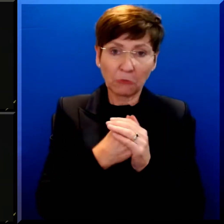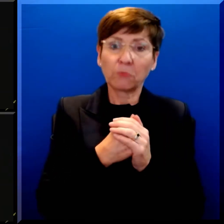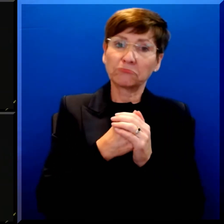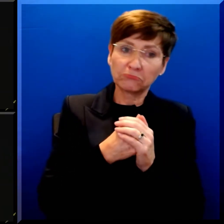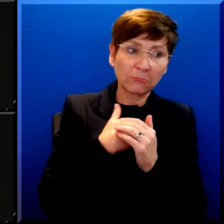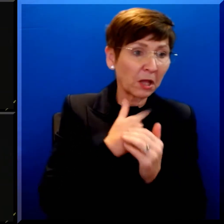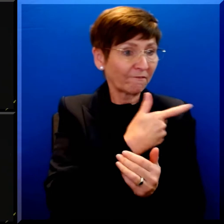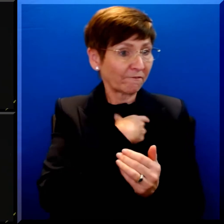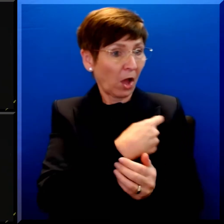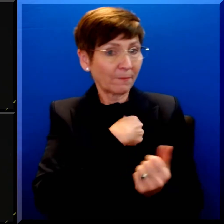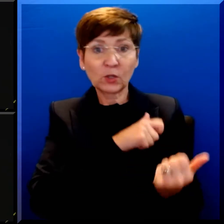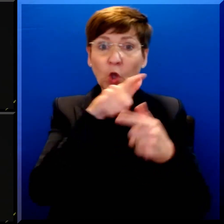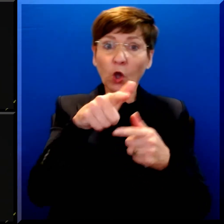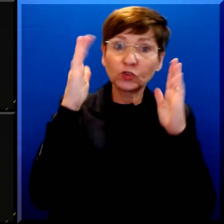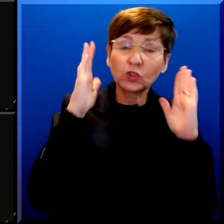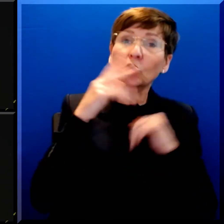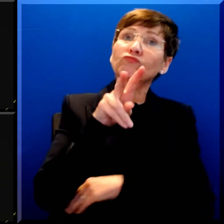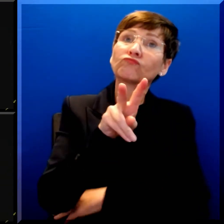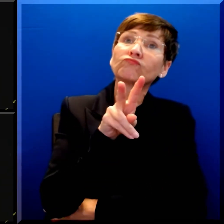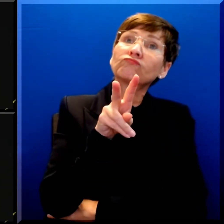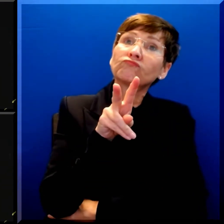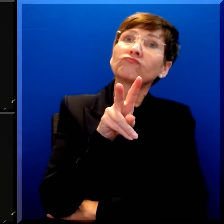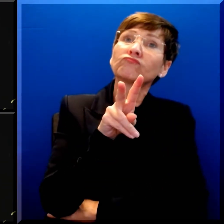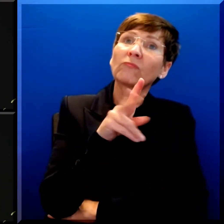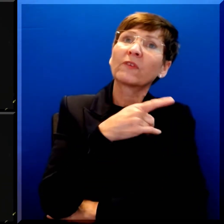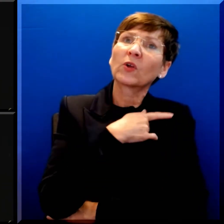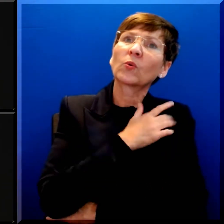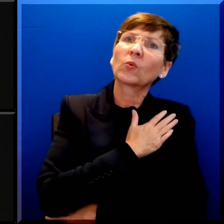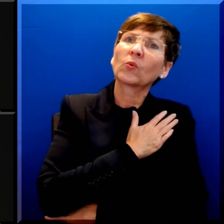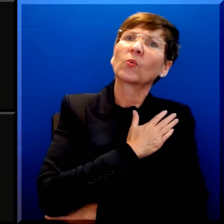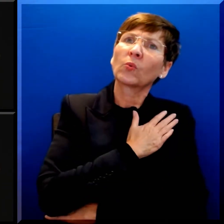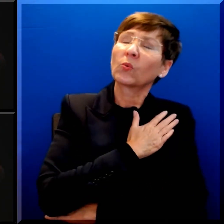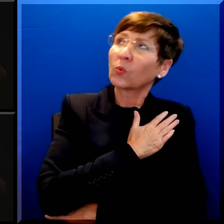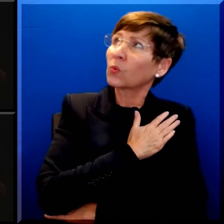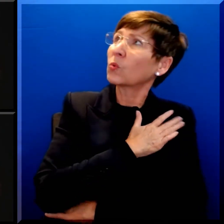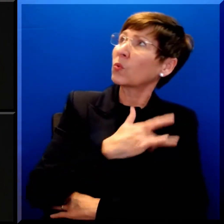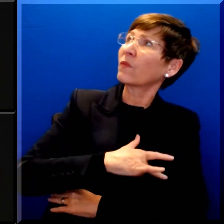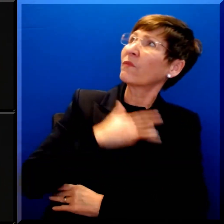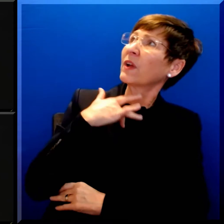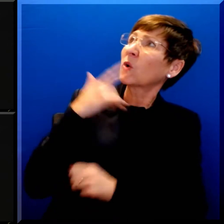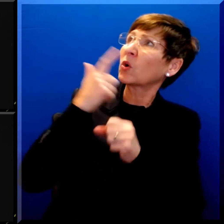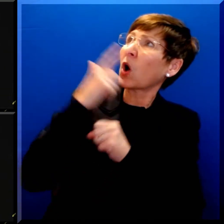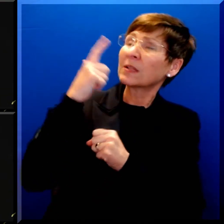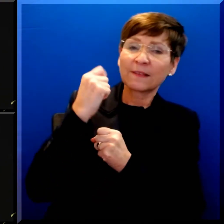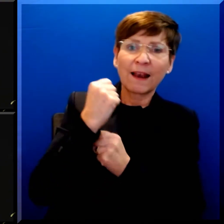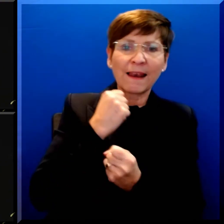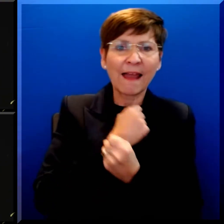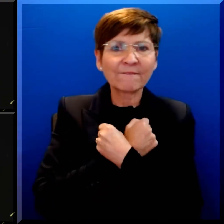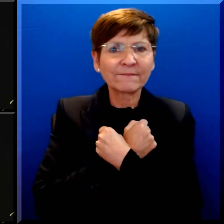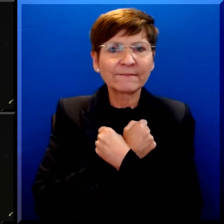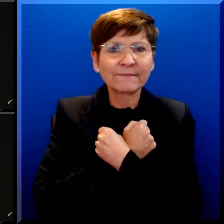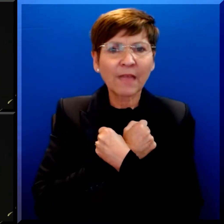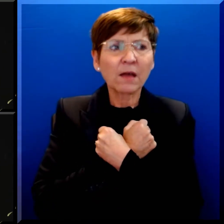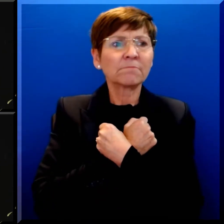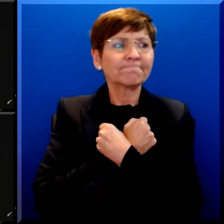church and the sermon wasn't terrible. I understood it and I felt something warm. It was like the love of God. And suddenly you